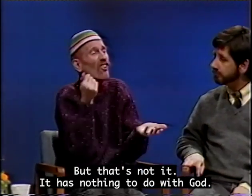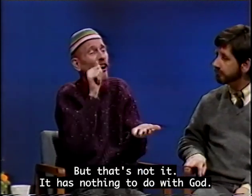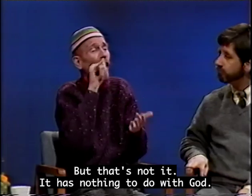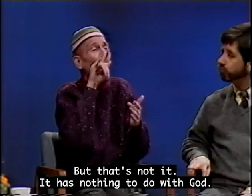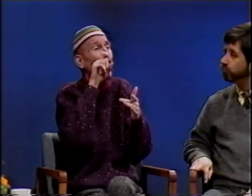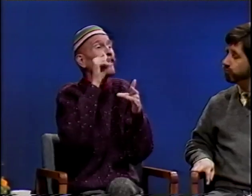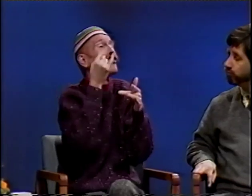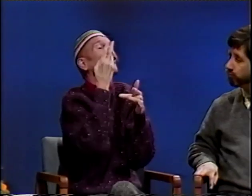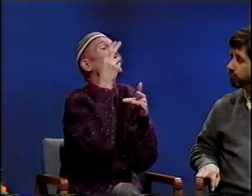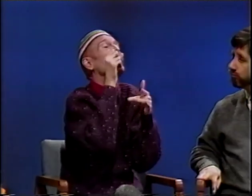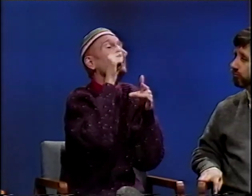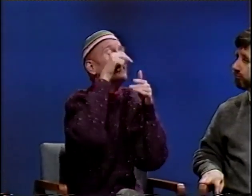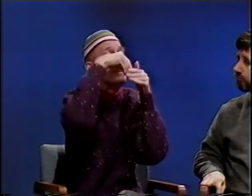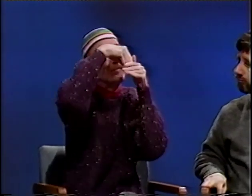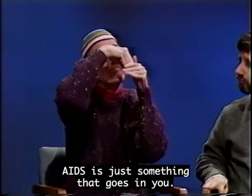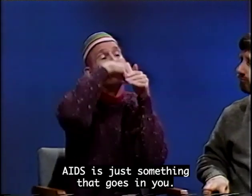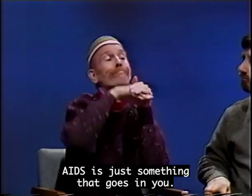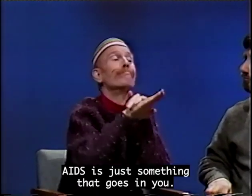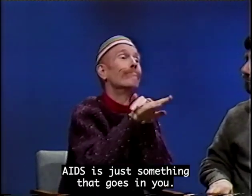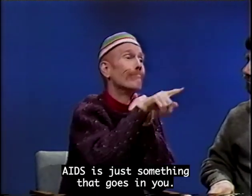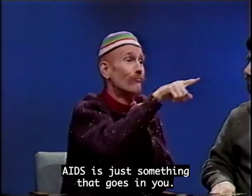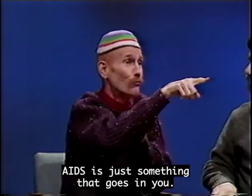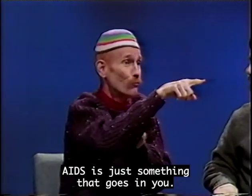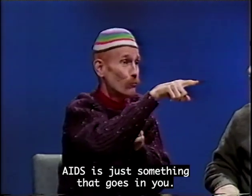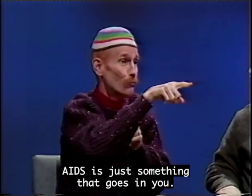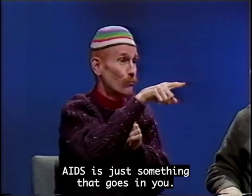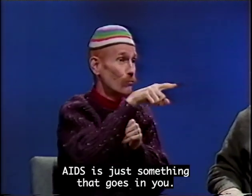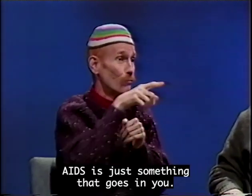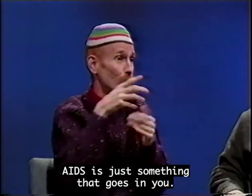God. AIDS is just something that goes in you.